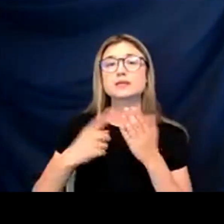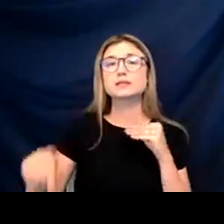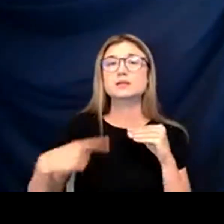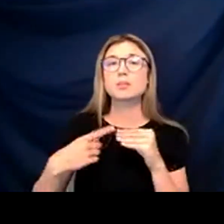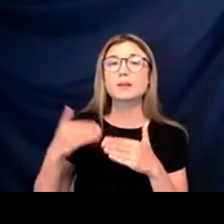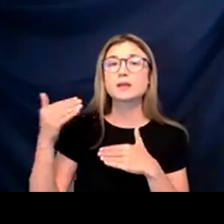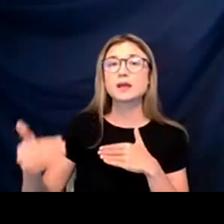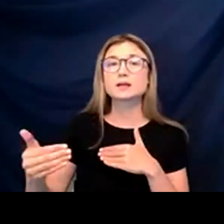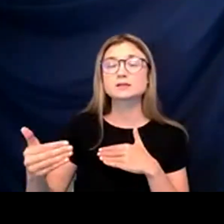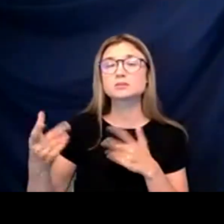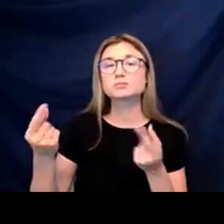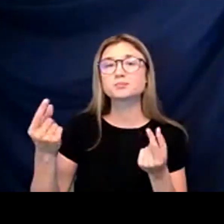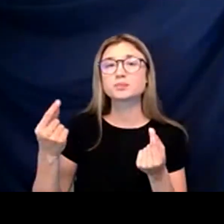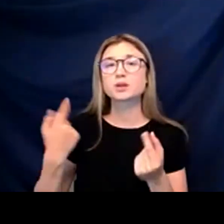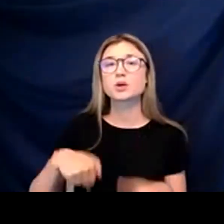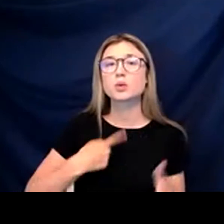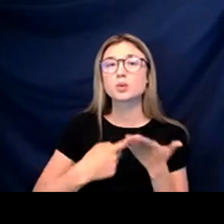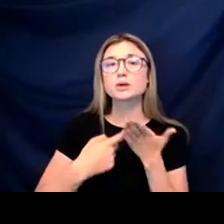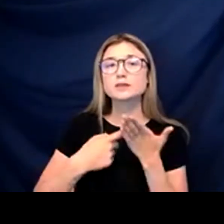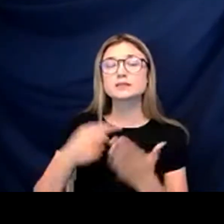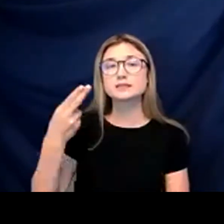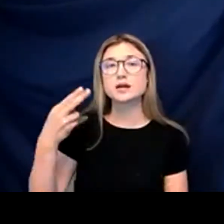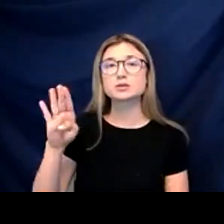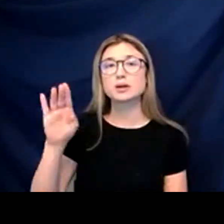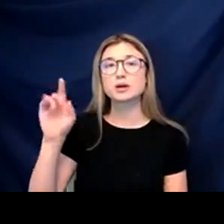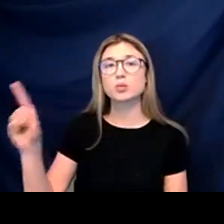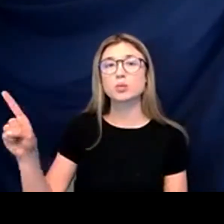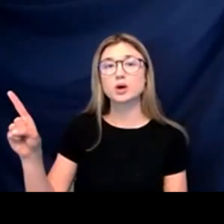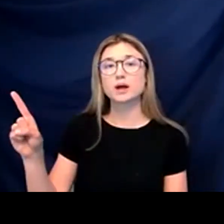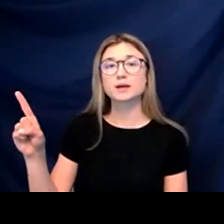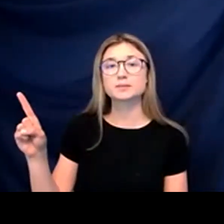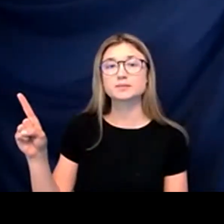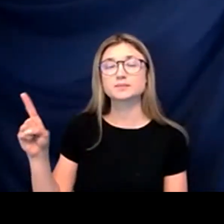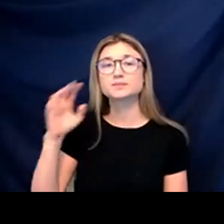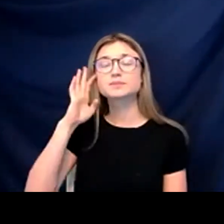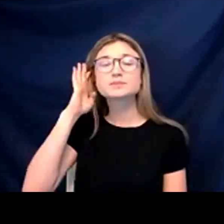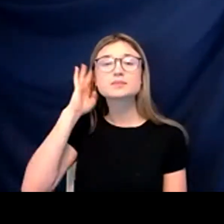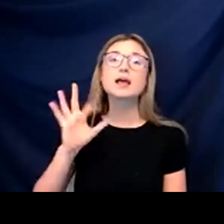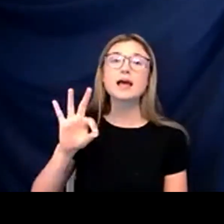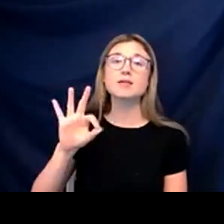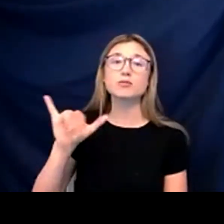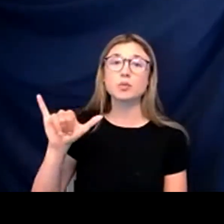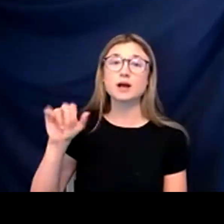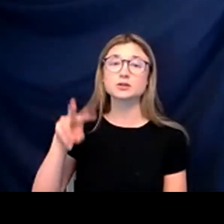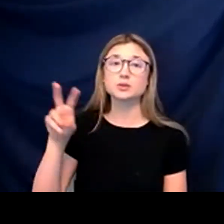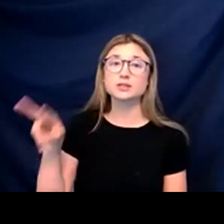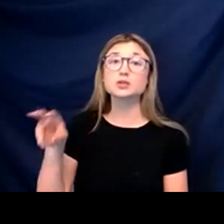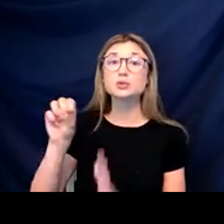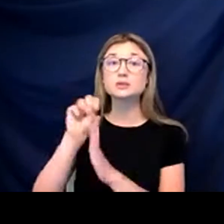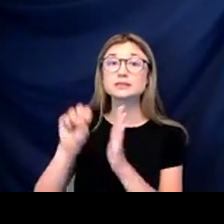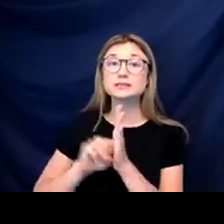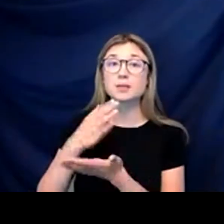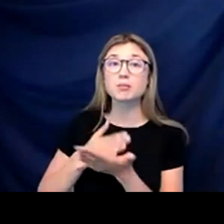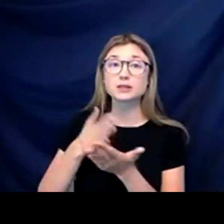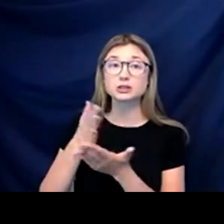So we talked about House Bill 1, which is the FY22 state budget.